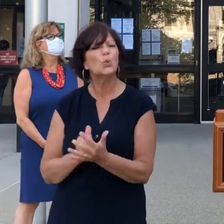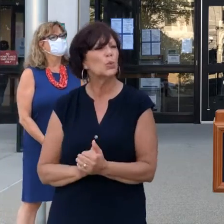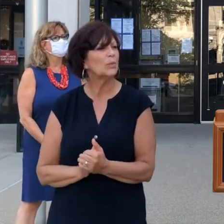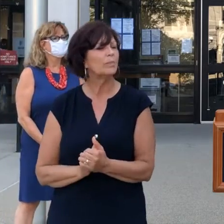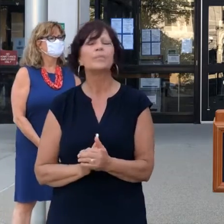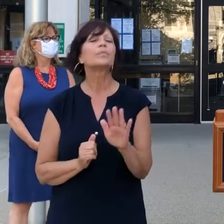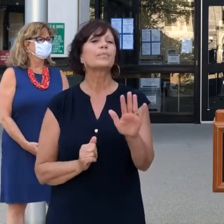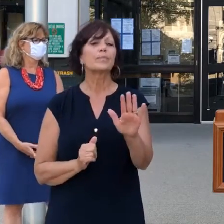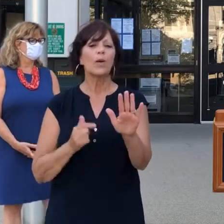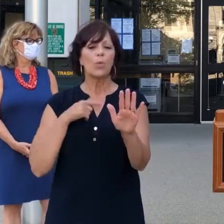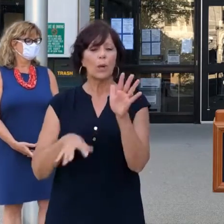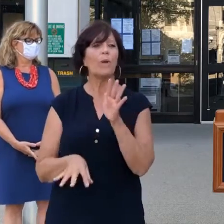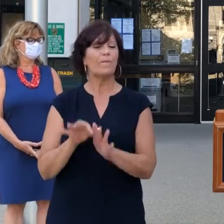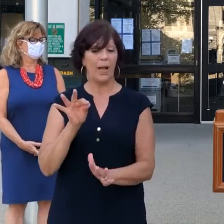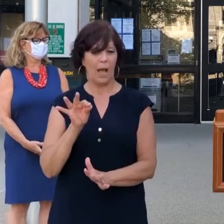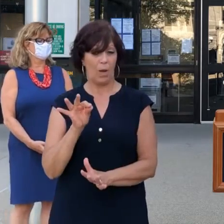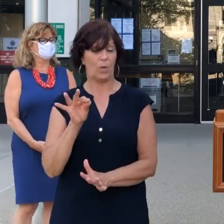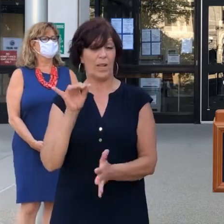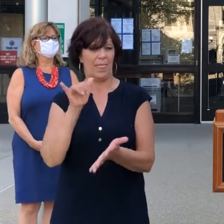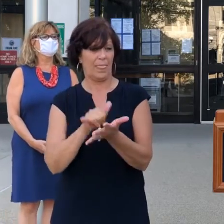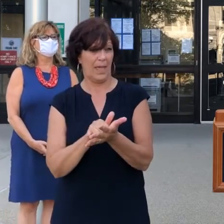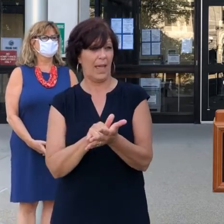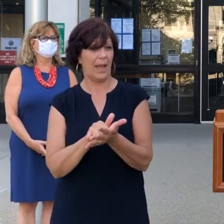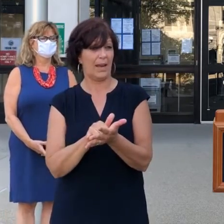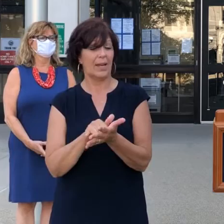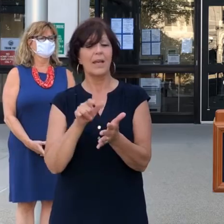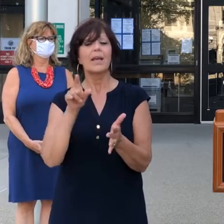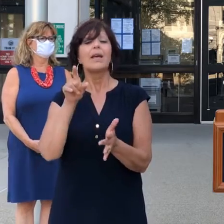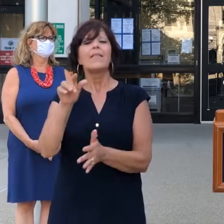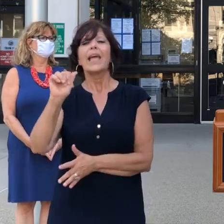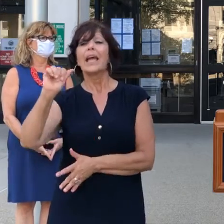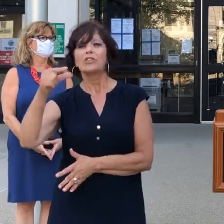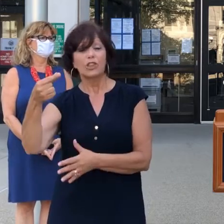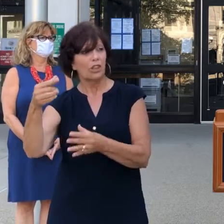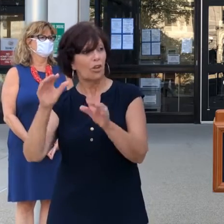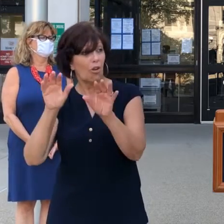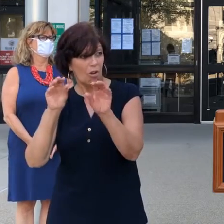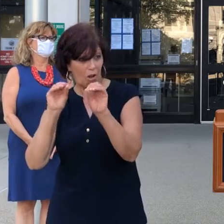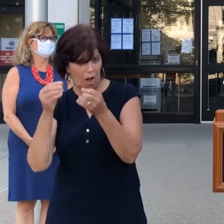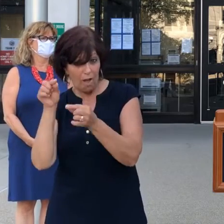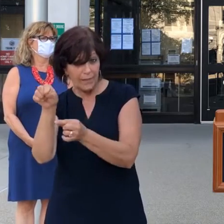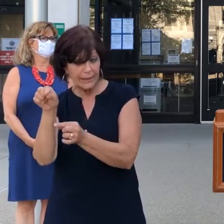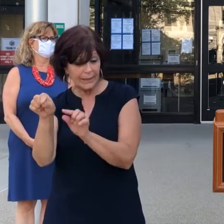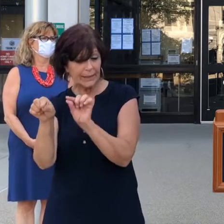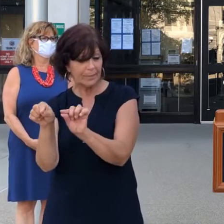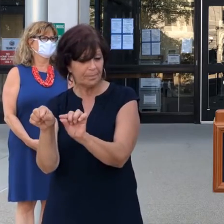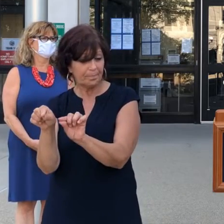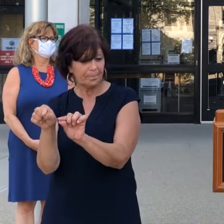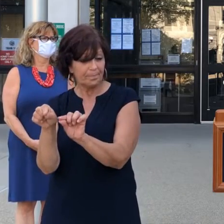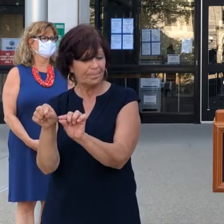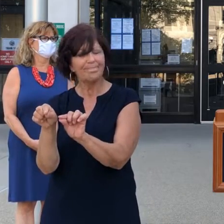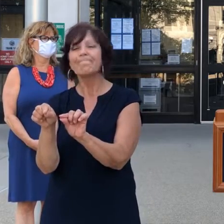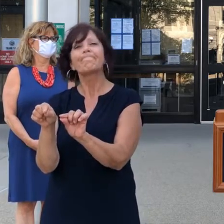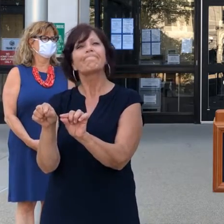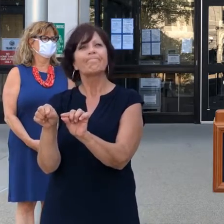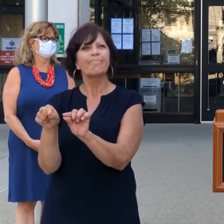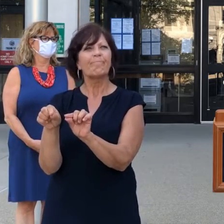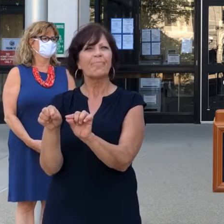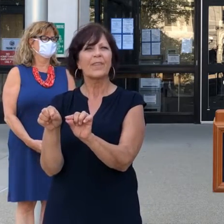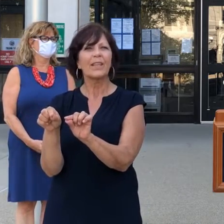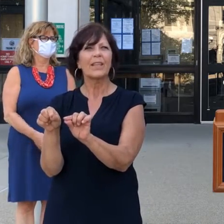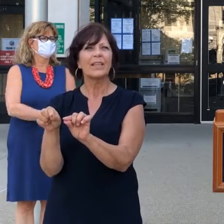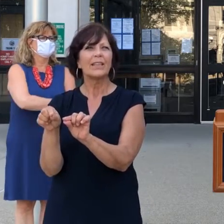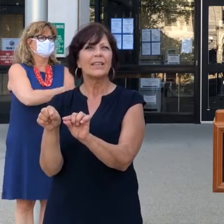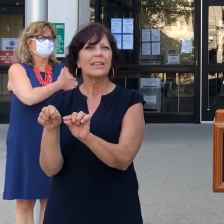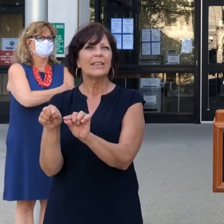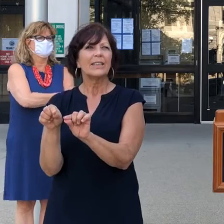Well, what we were finding out is the bureau in the Attorney General's office was not, there was more